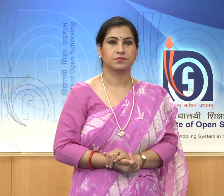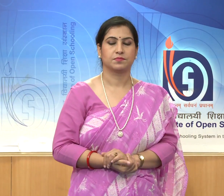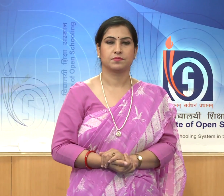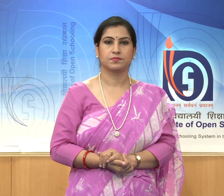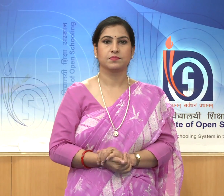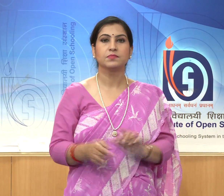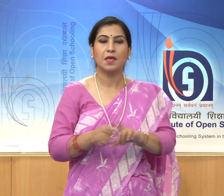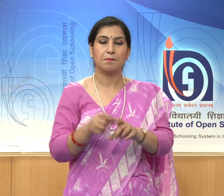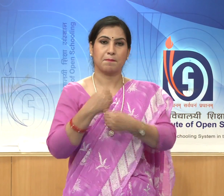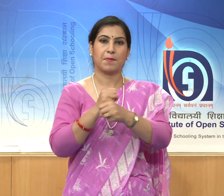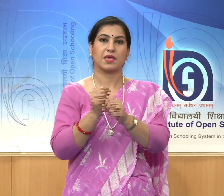in format.